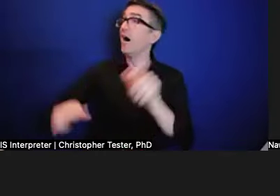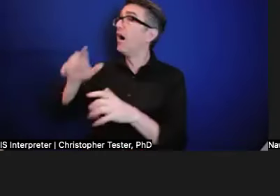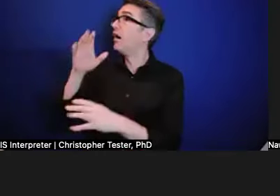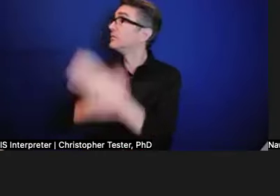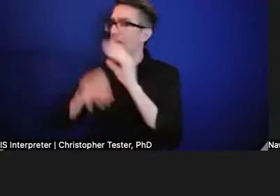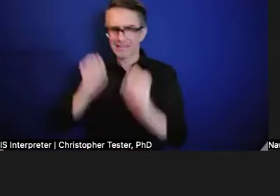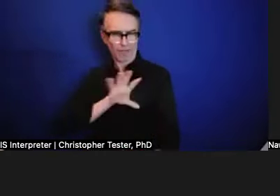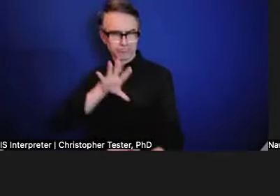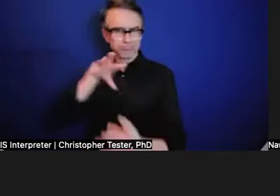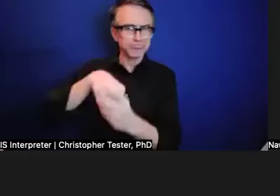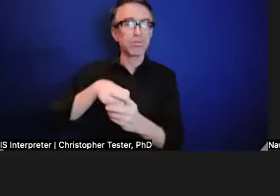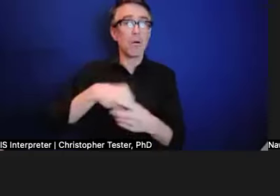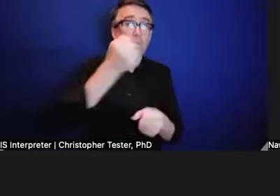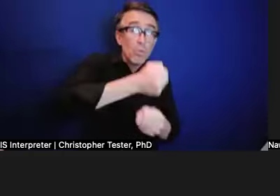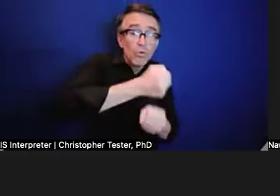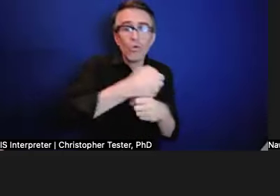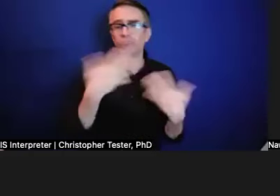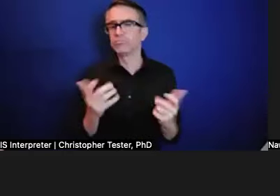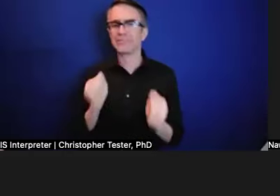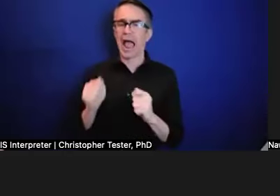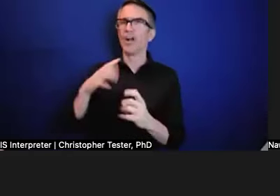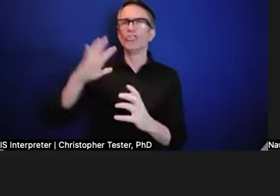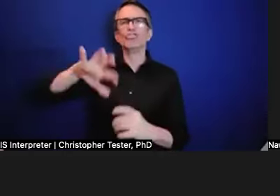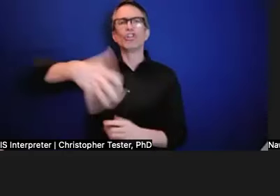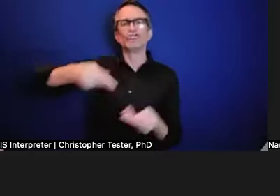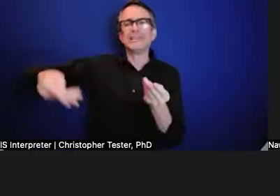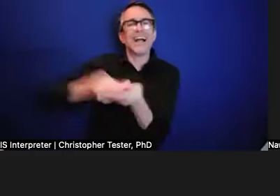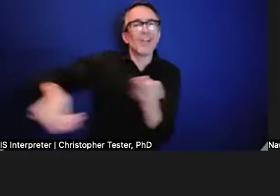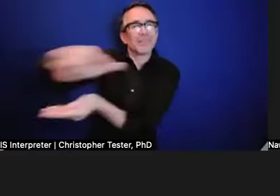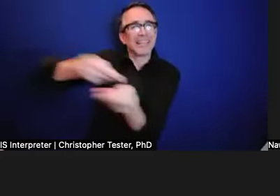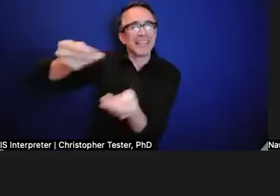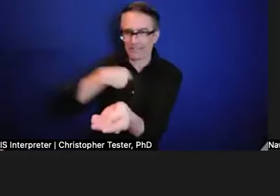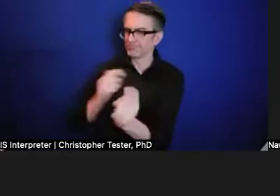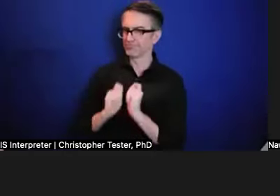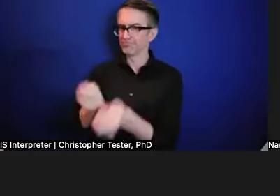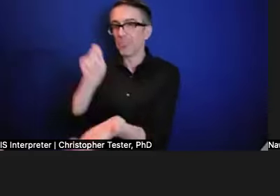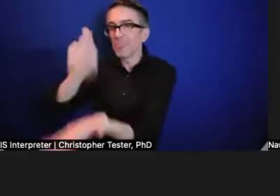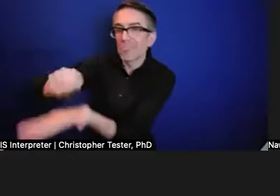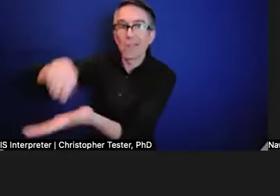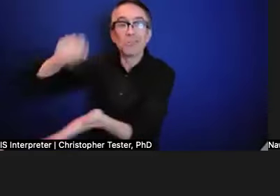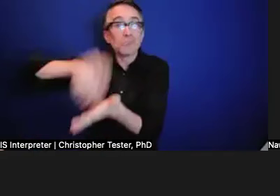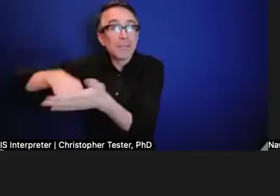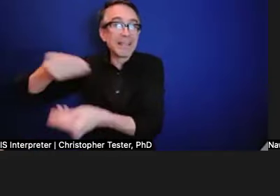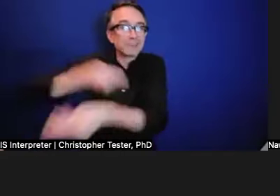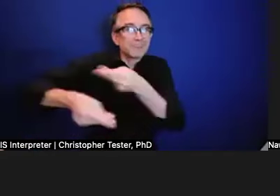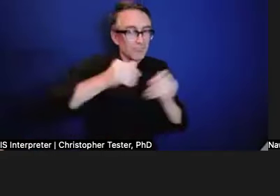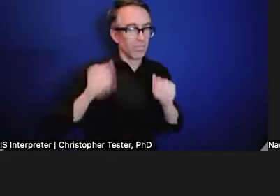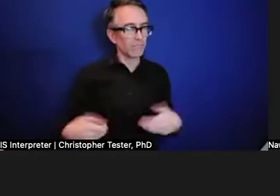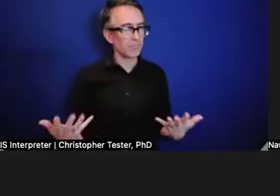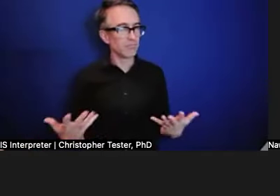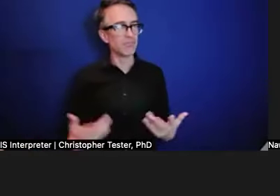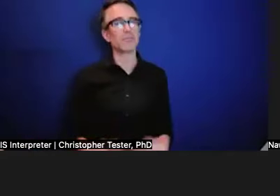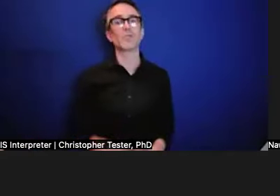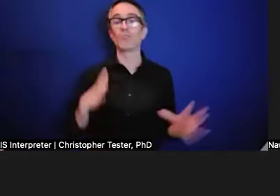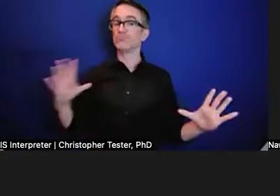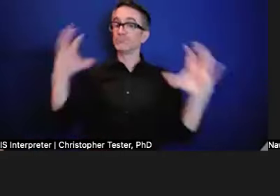As I close, I want to thank our partners, WHO, for the leadership in shaping